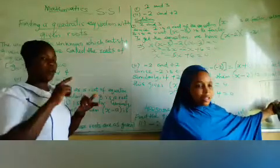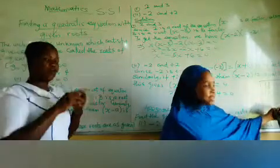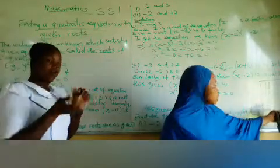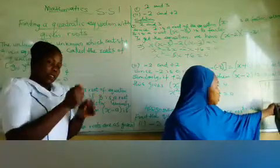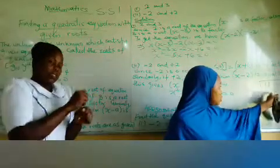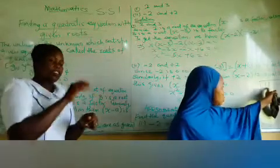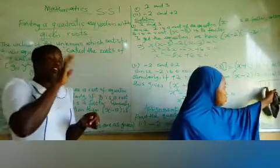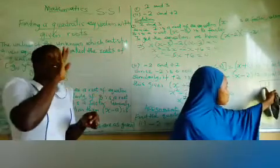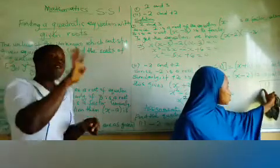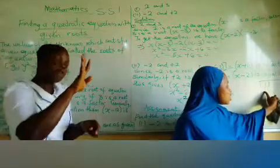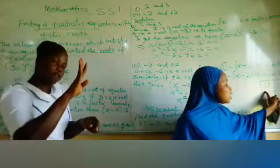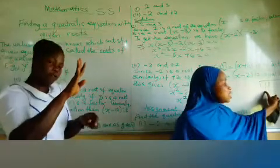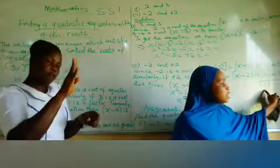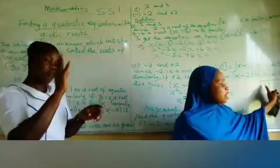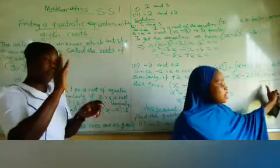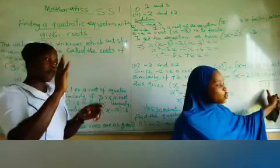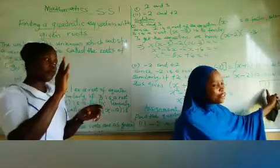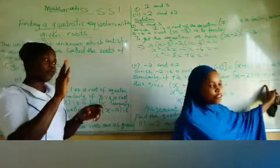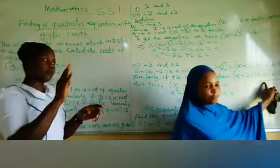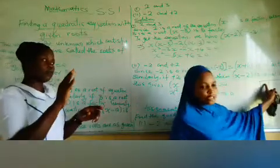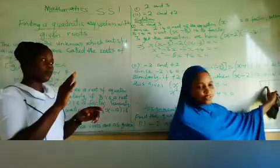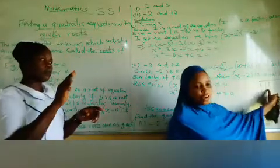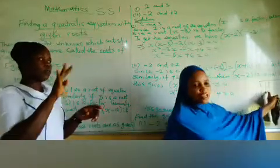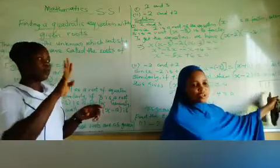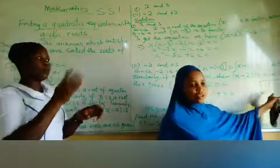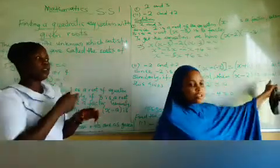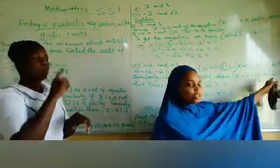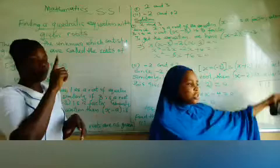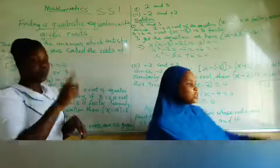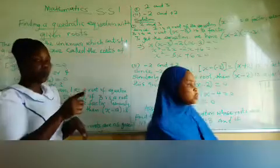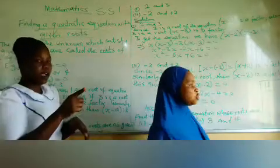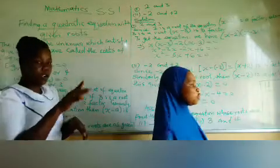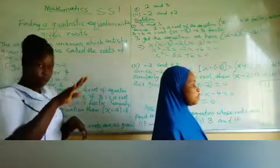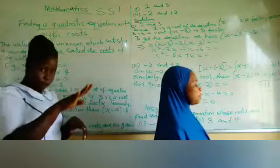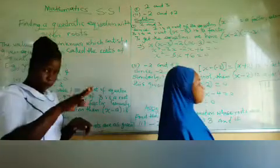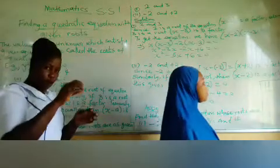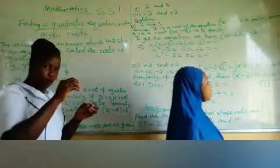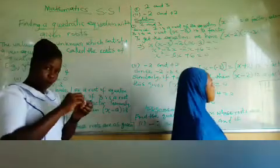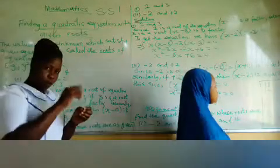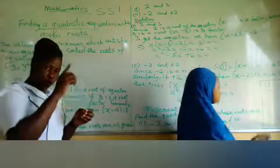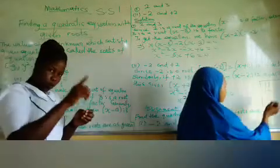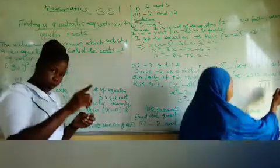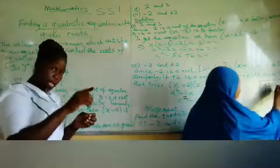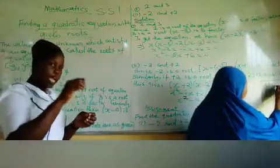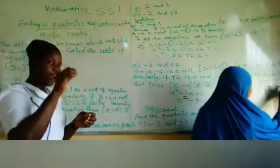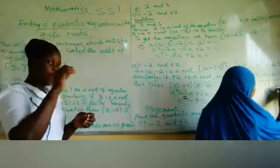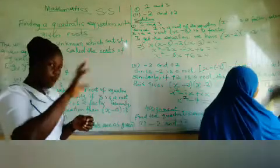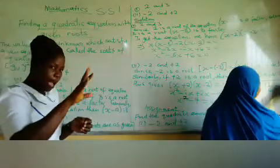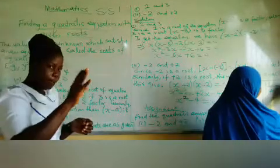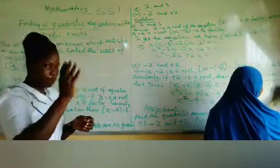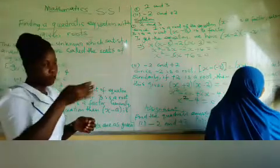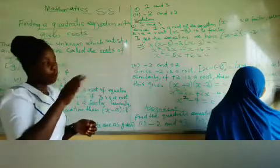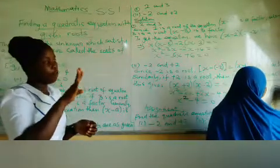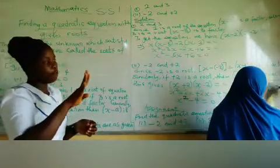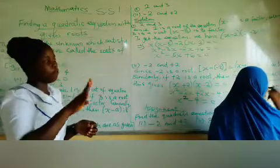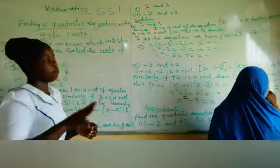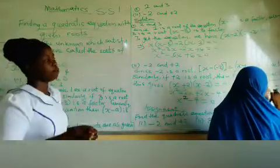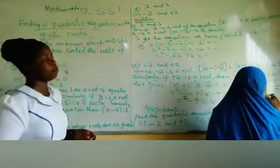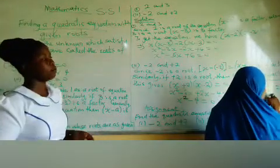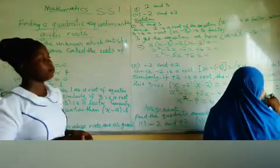class. Just change this one from mixed fraction, change it to improper fraction, and this will give you 1 times